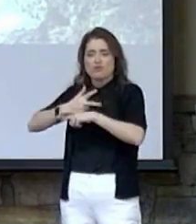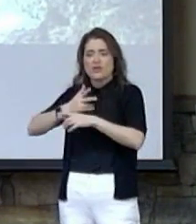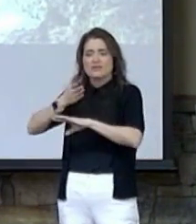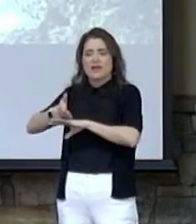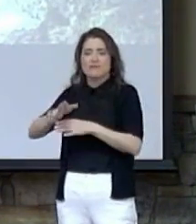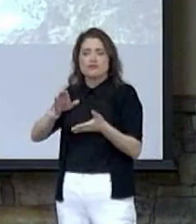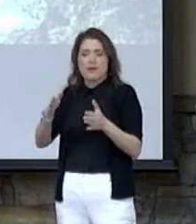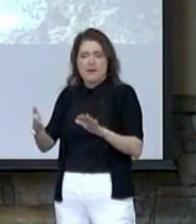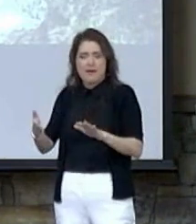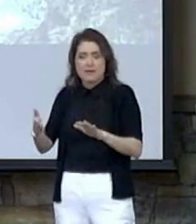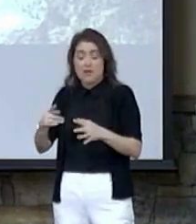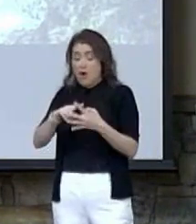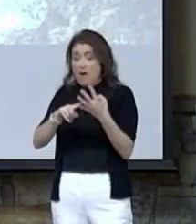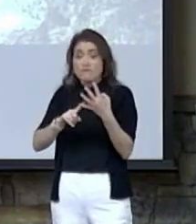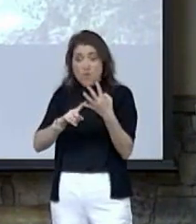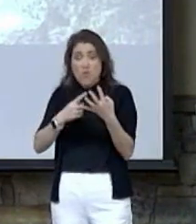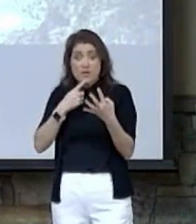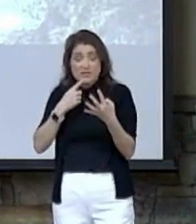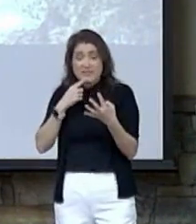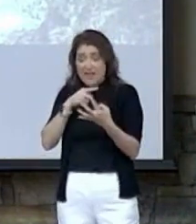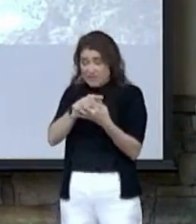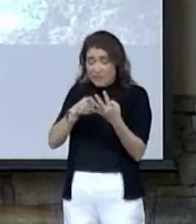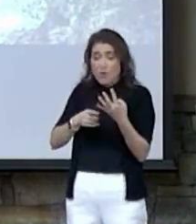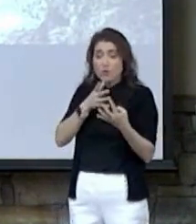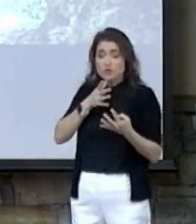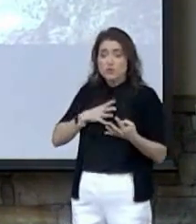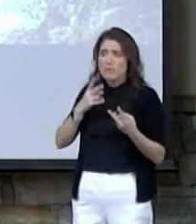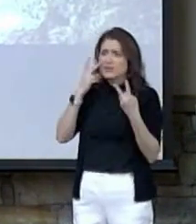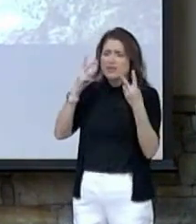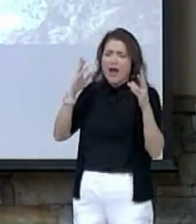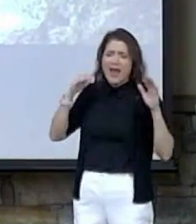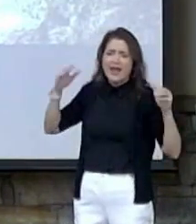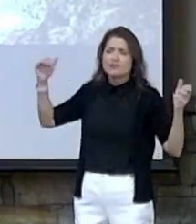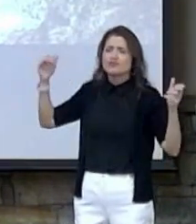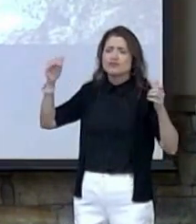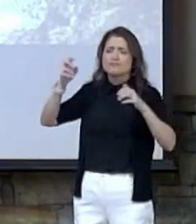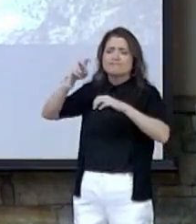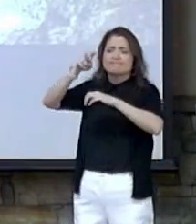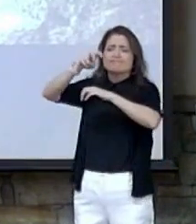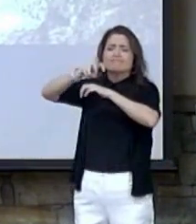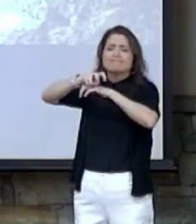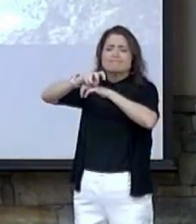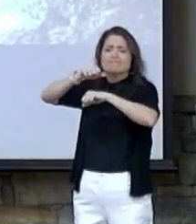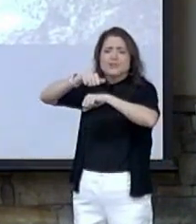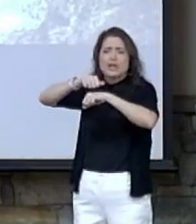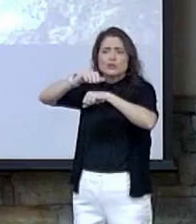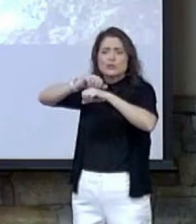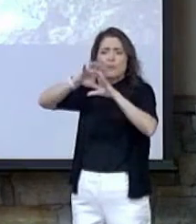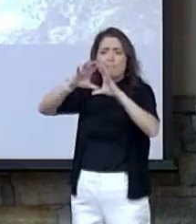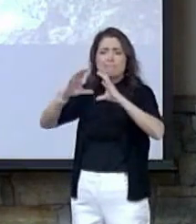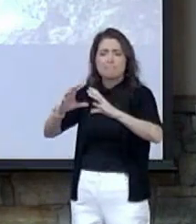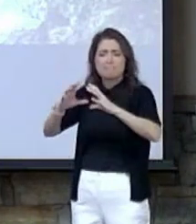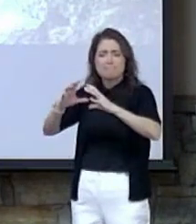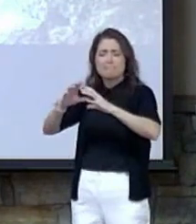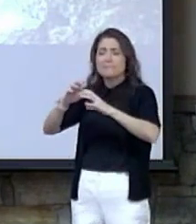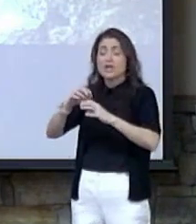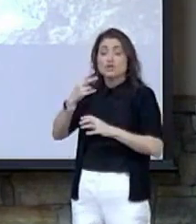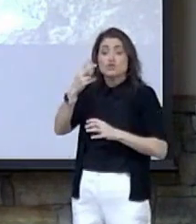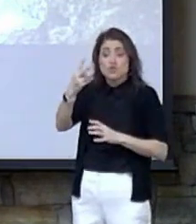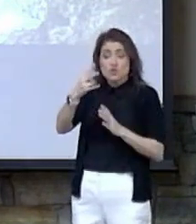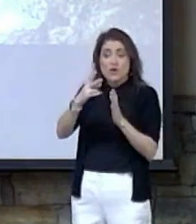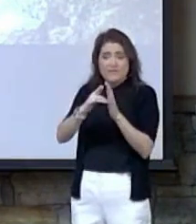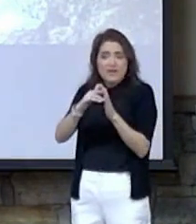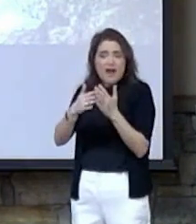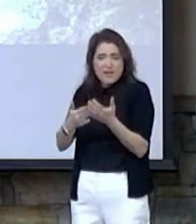crucifixion. All four say that those women saw angels sitting at the tomb. two of the Gospels give the fact that